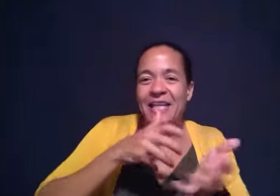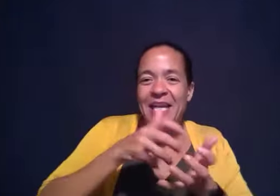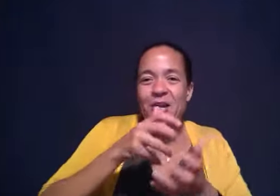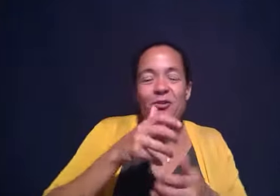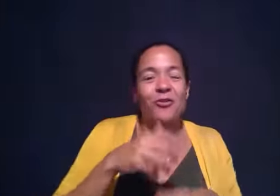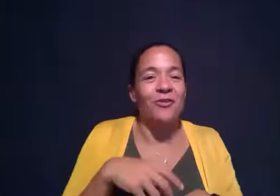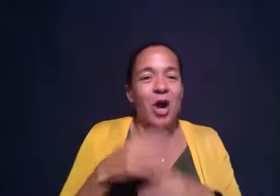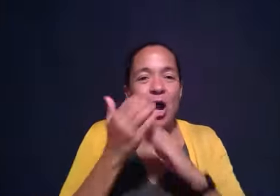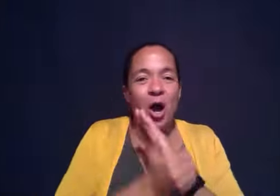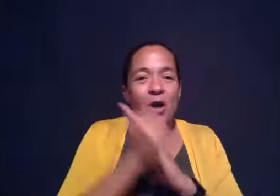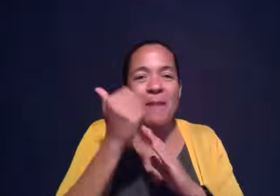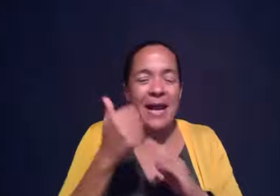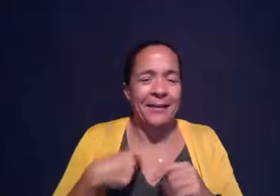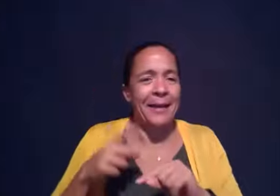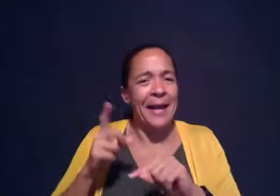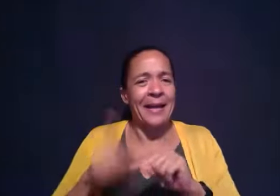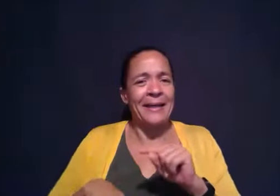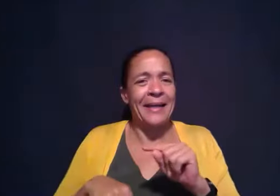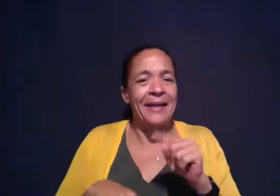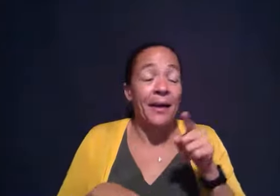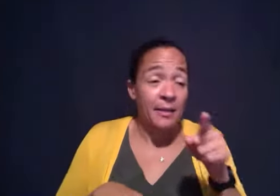When girls like Susie say that they're